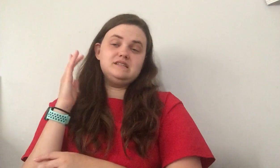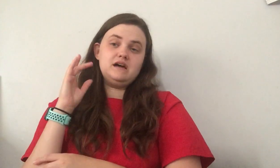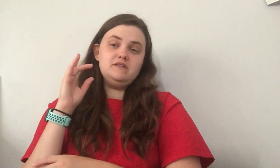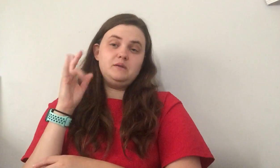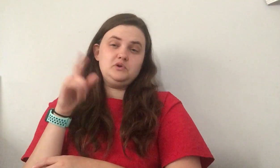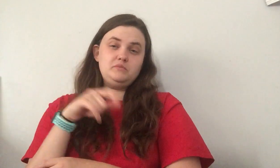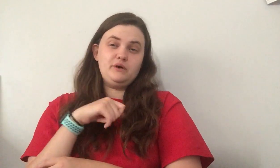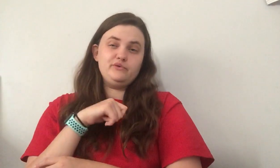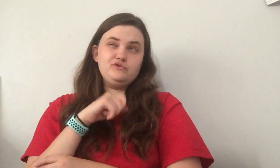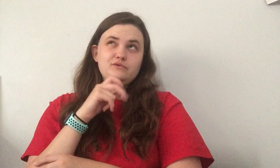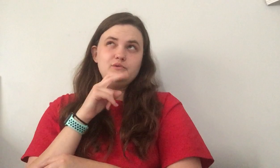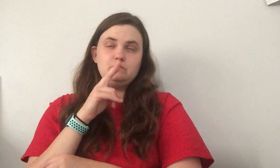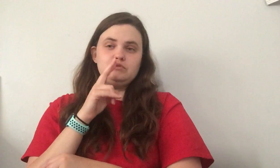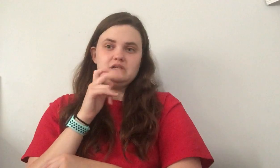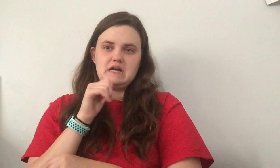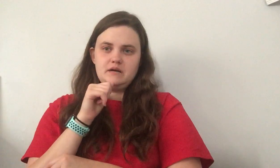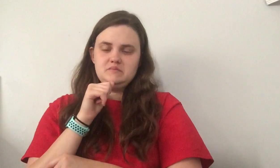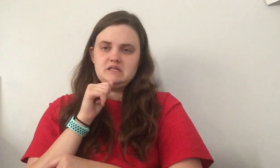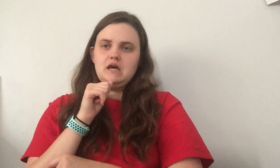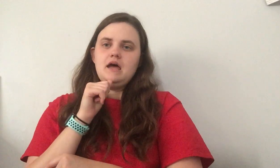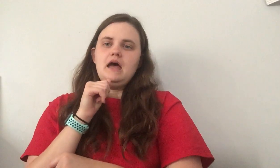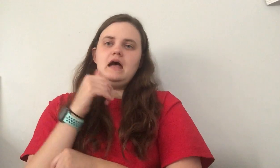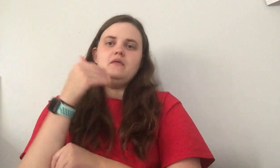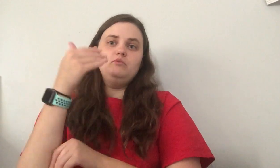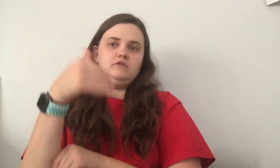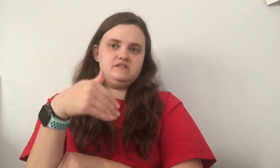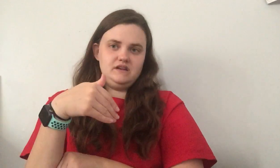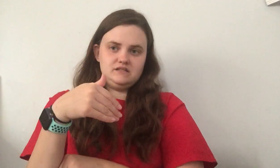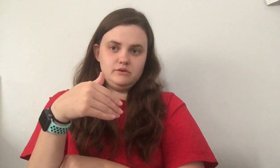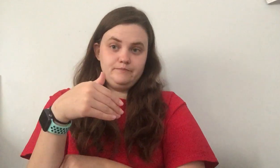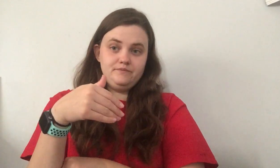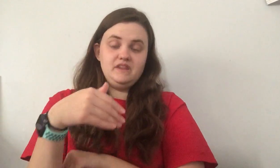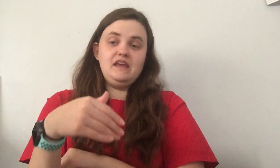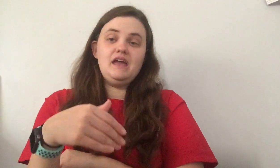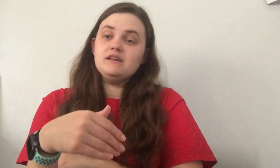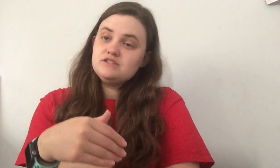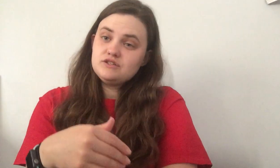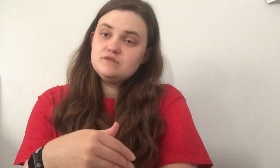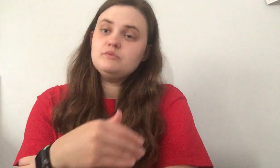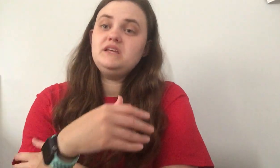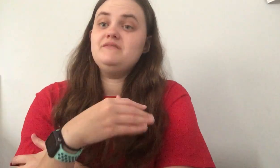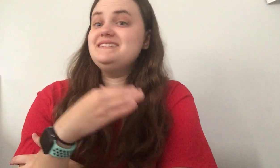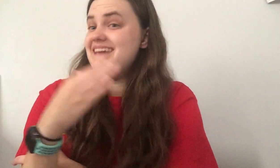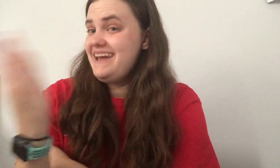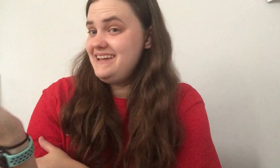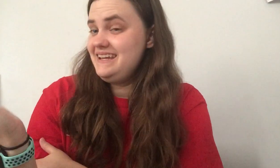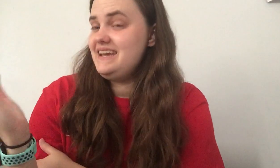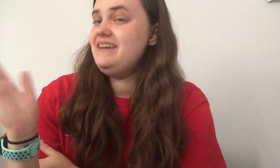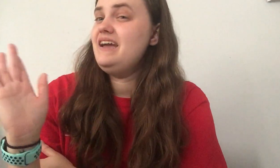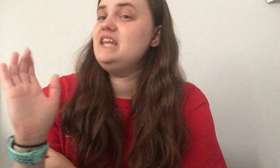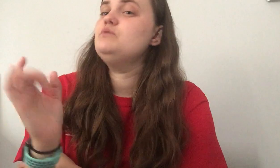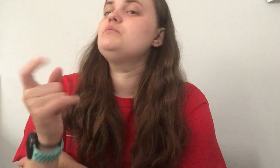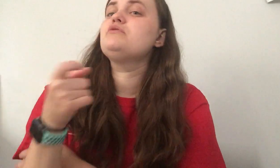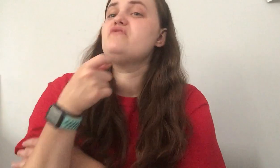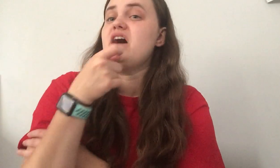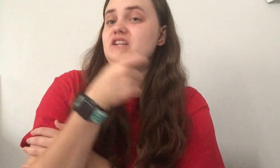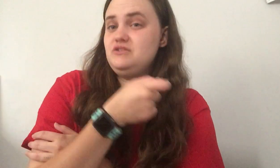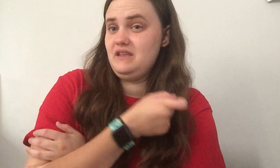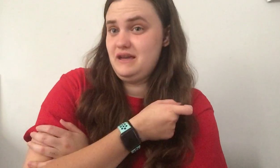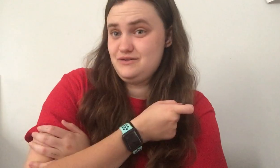sign the number about 2 or 3 times and then move on to the next one. The answers will be given to Katie, and Katie will provide you the